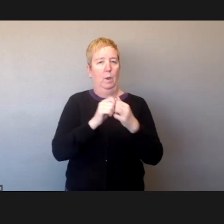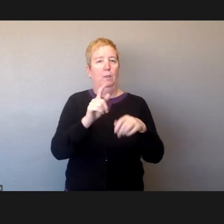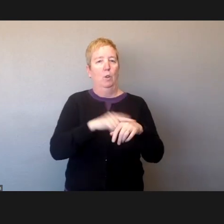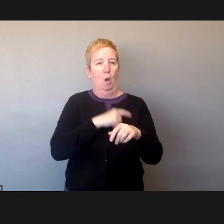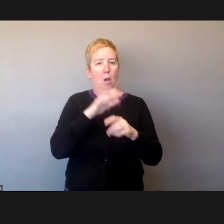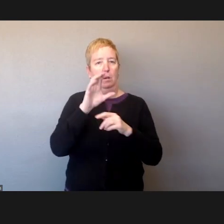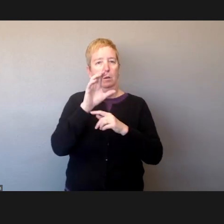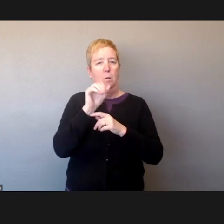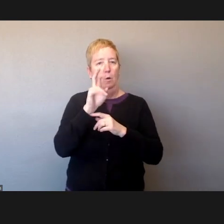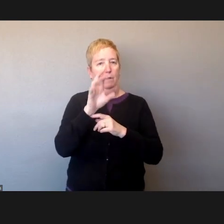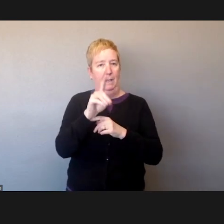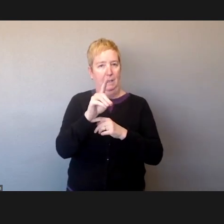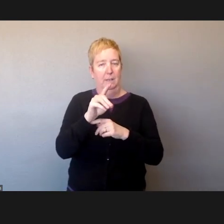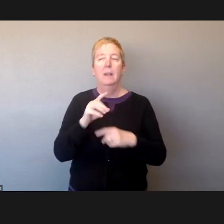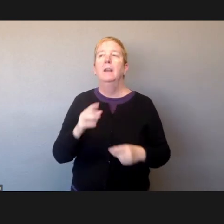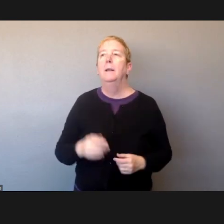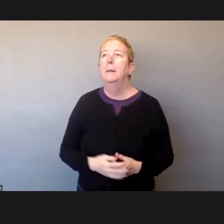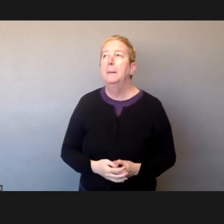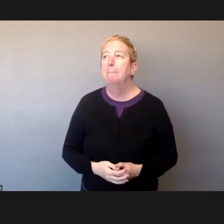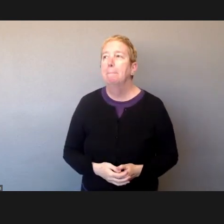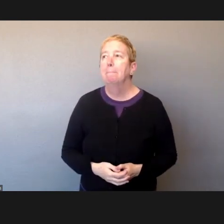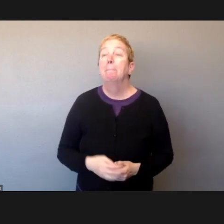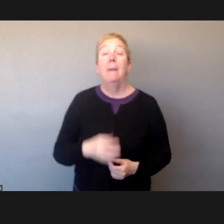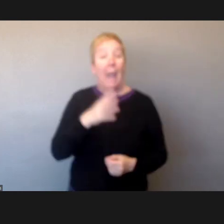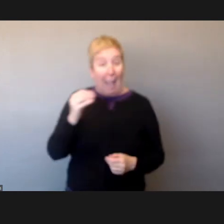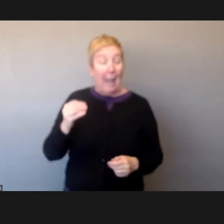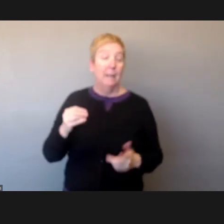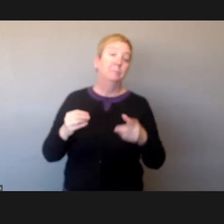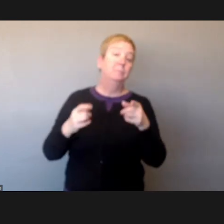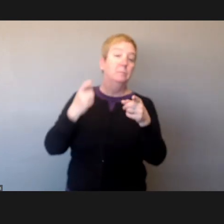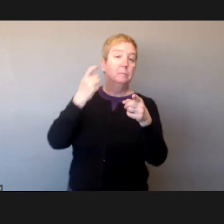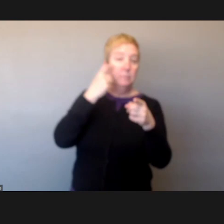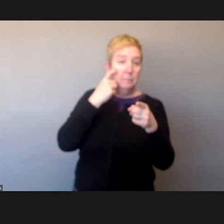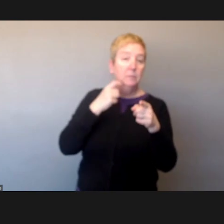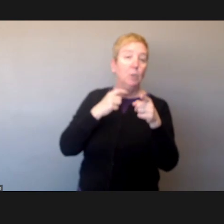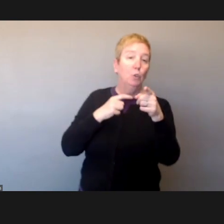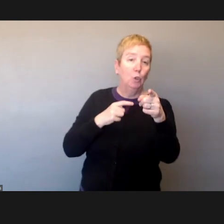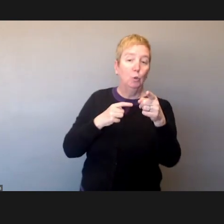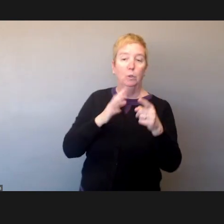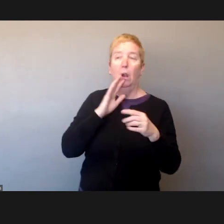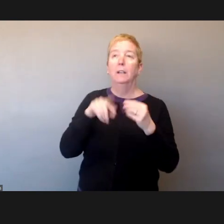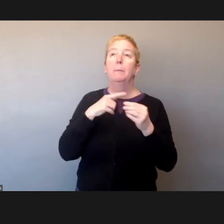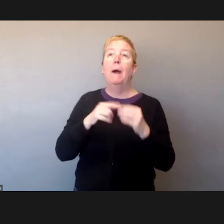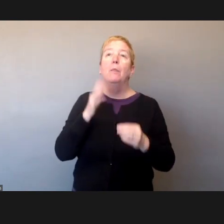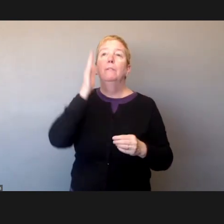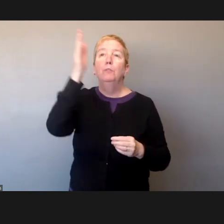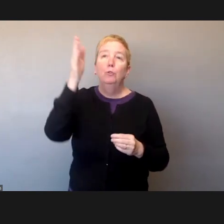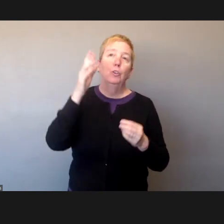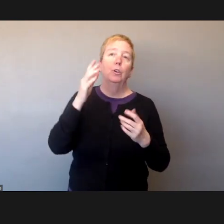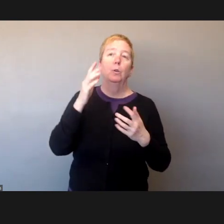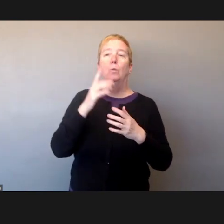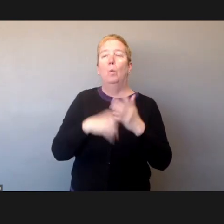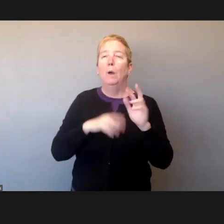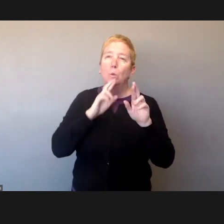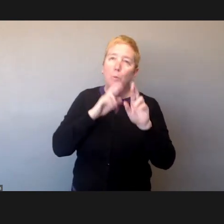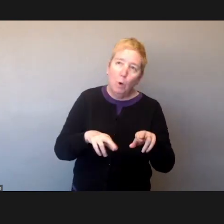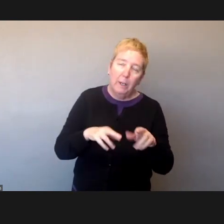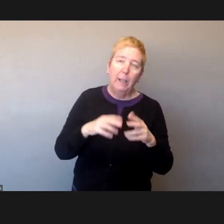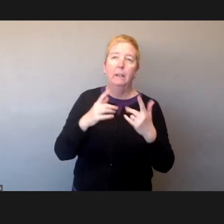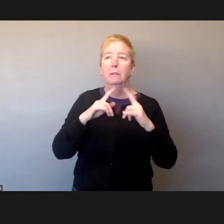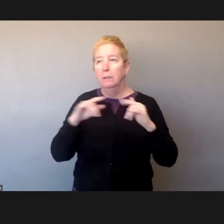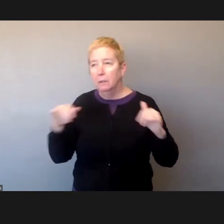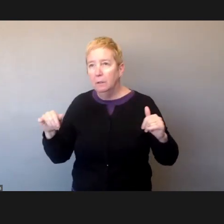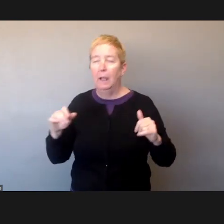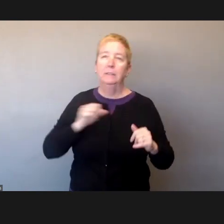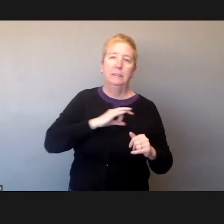metric changes that you've described today playing into that preparation, as well as the staff